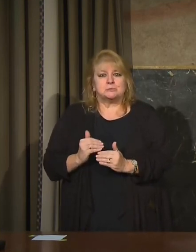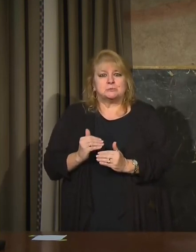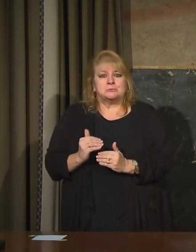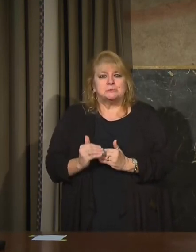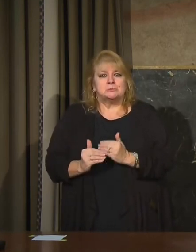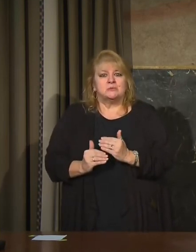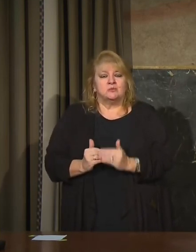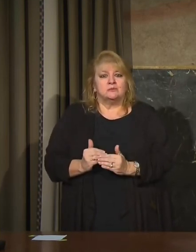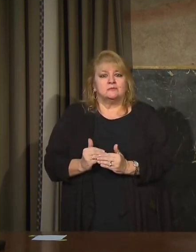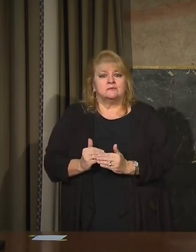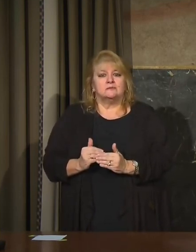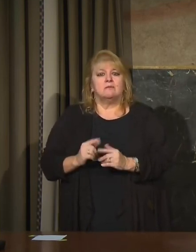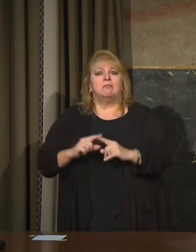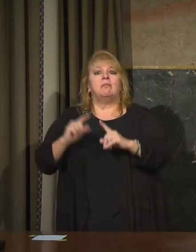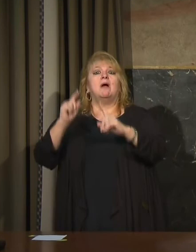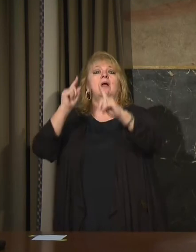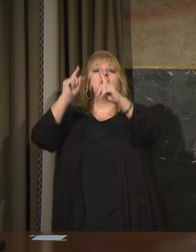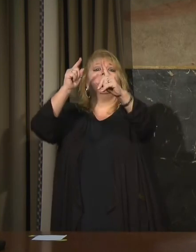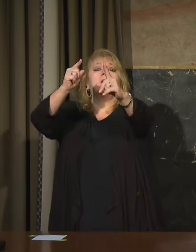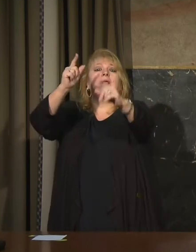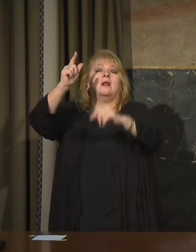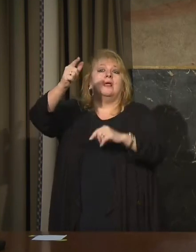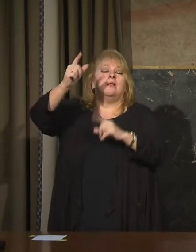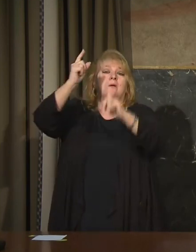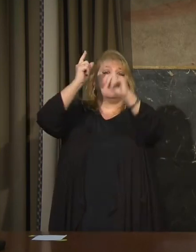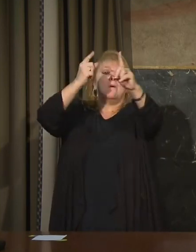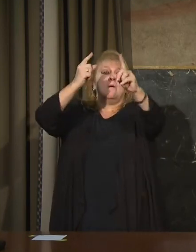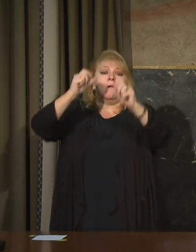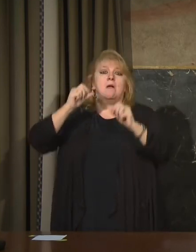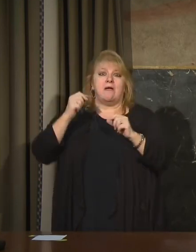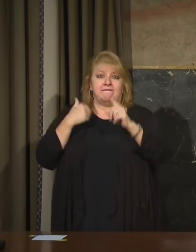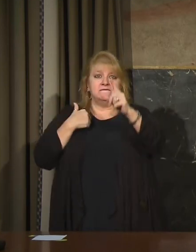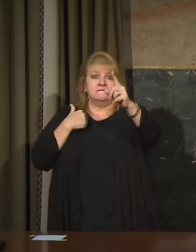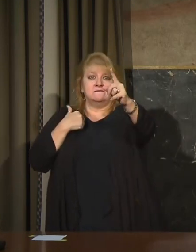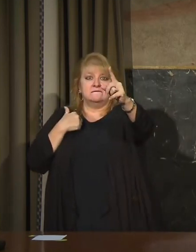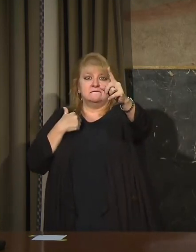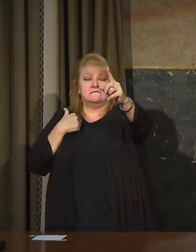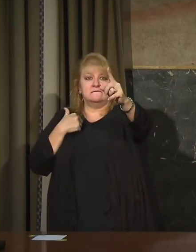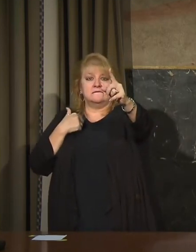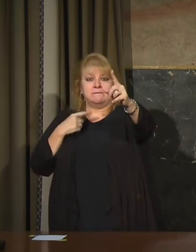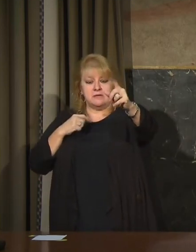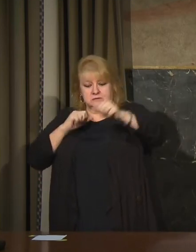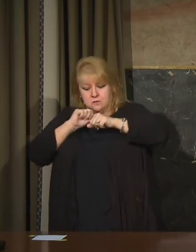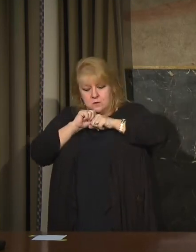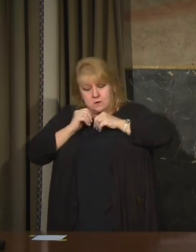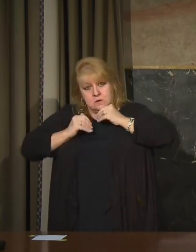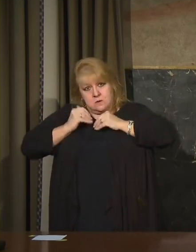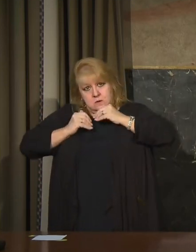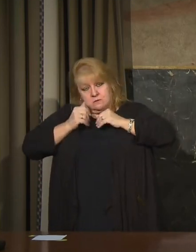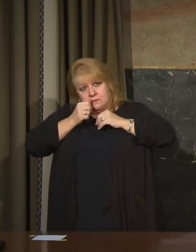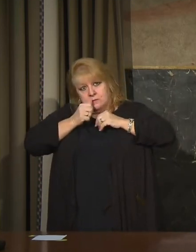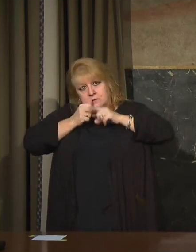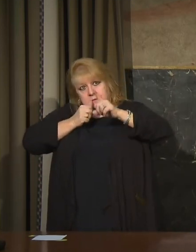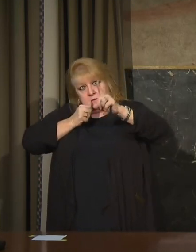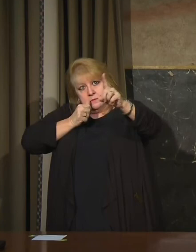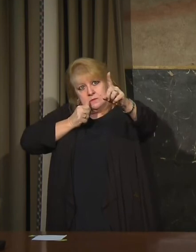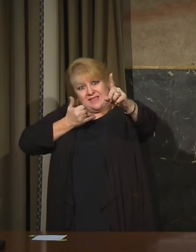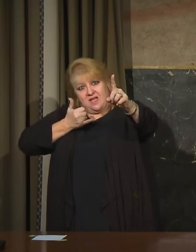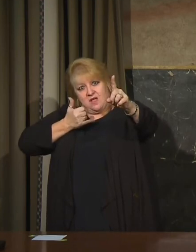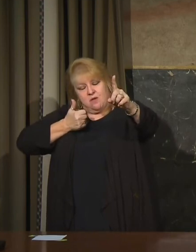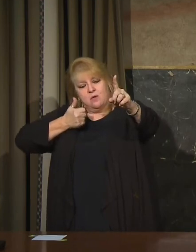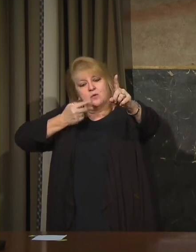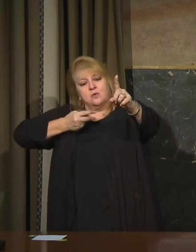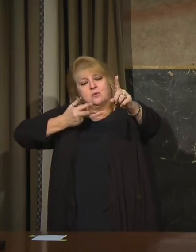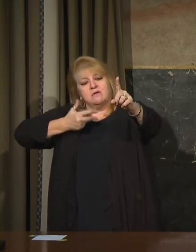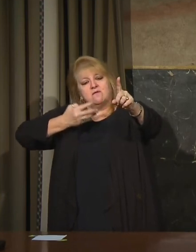we have something to look forward to. And that is, if we do the best we can in a few months, several months, we